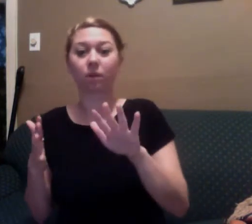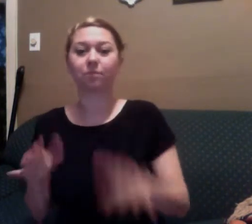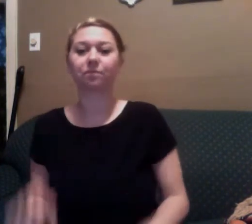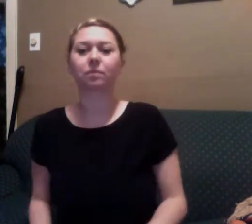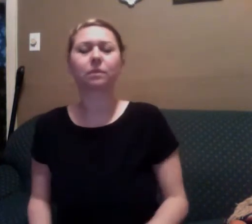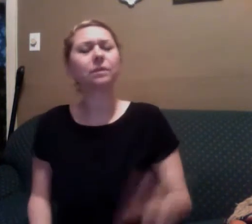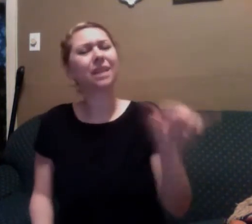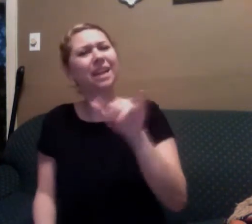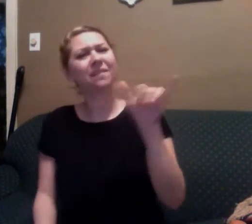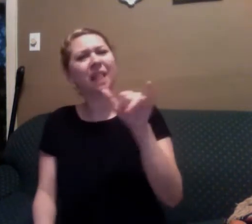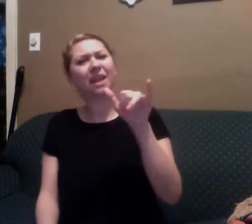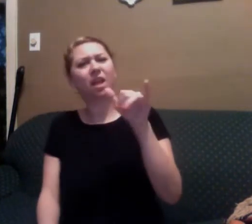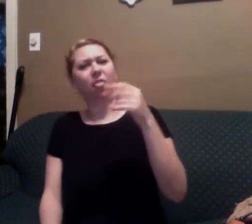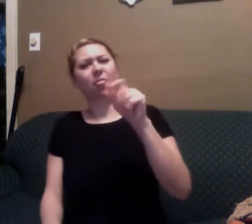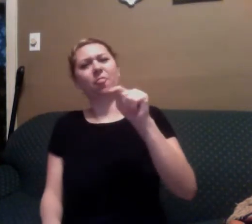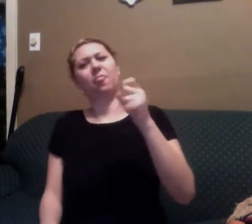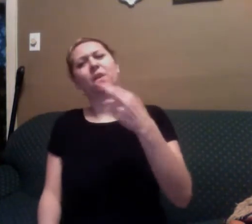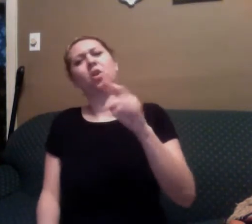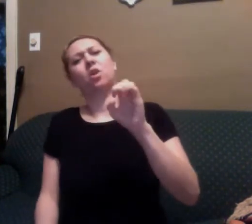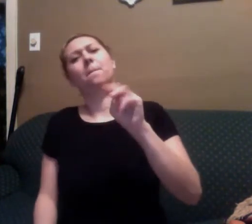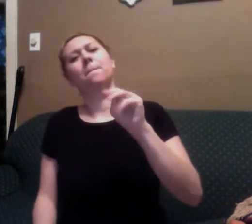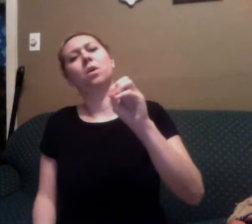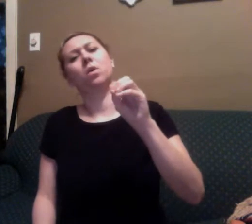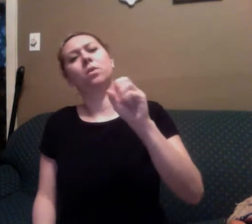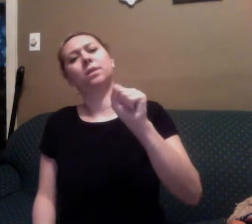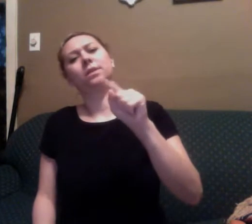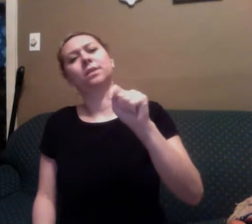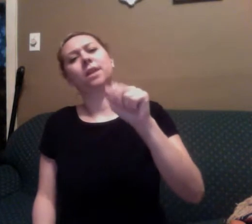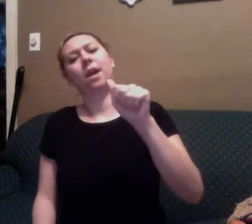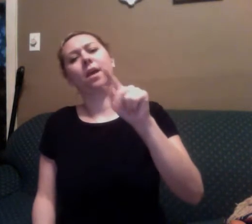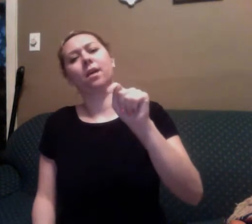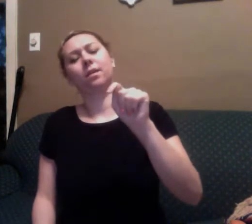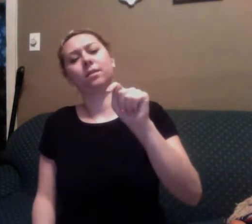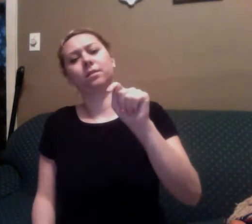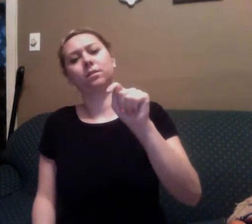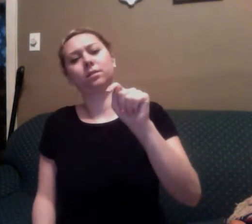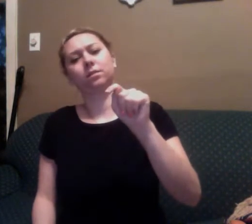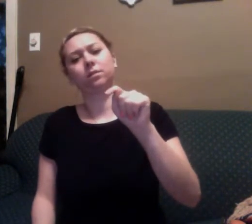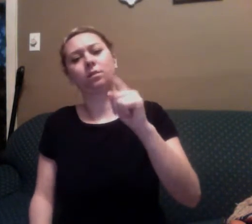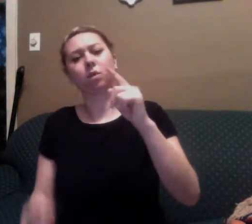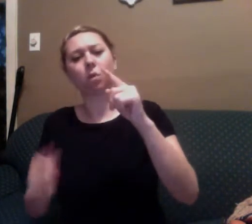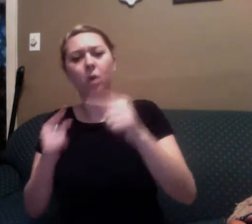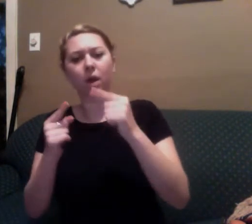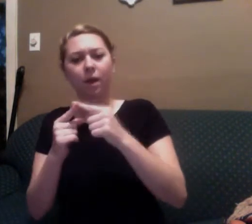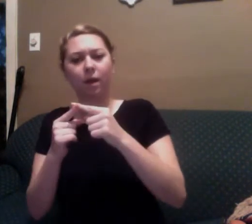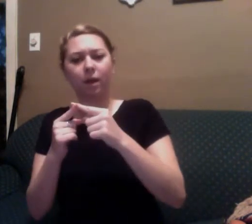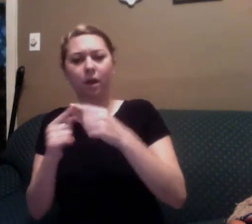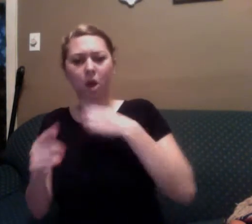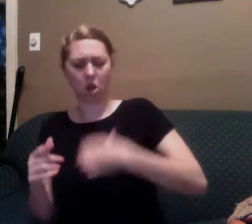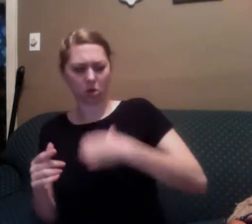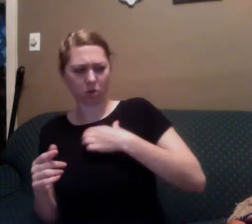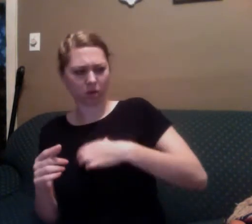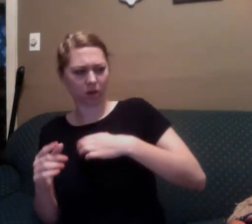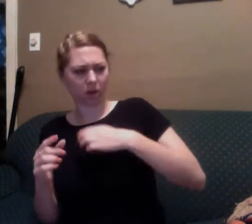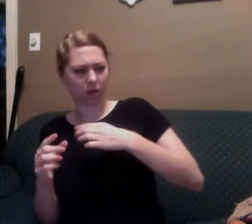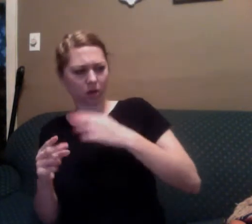and metabolism to keep your weight stable as conditions change. That's what a thermostat does, right? It